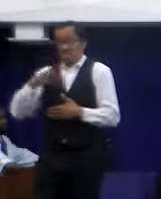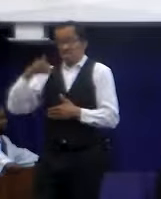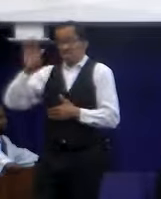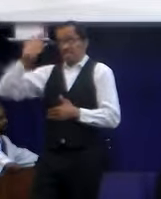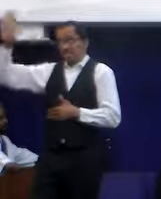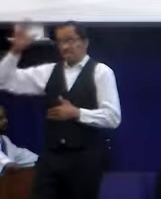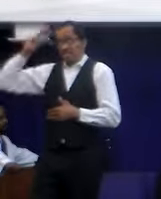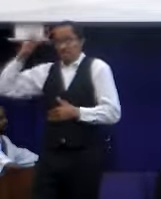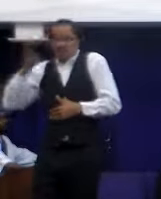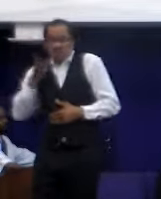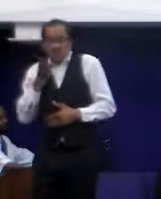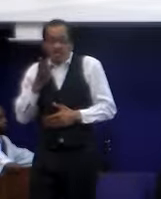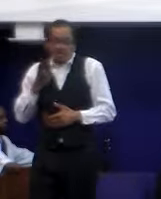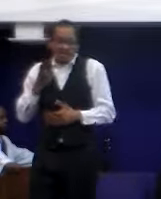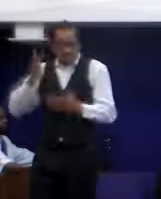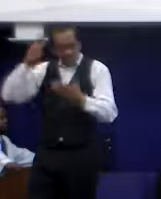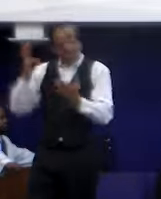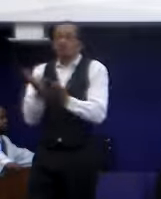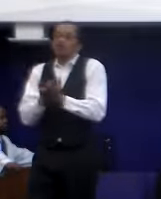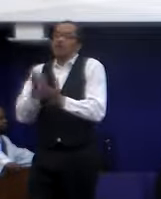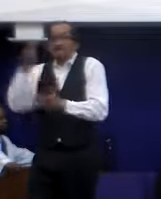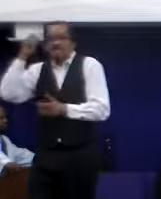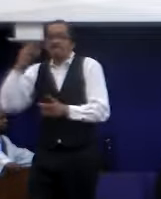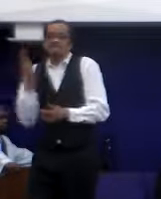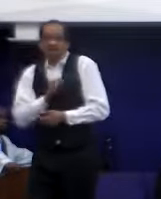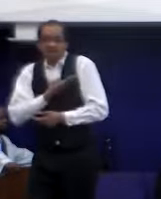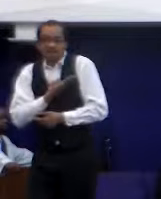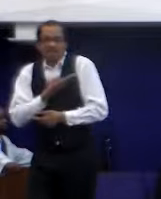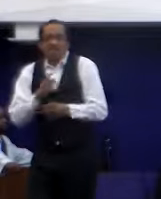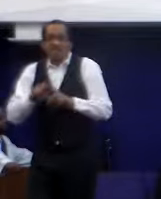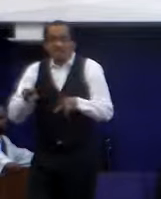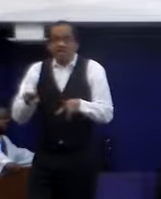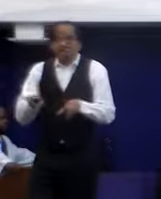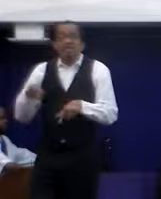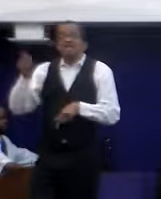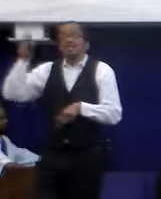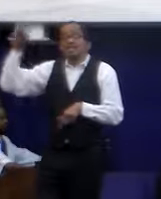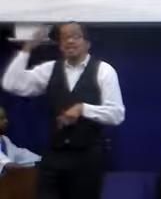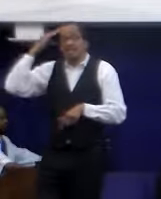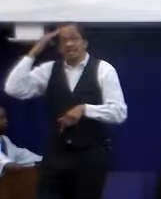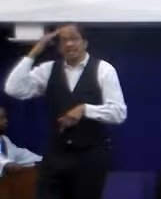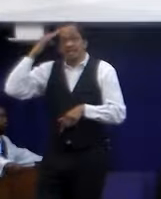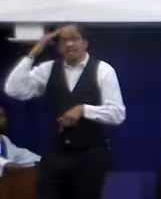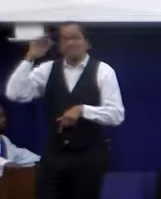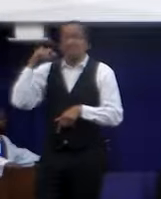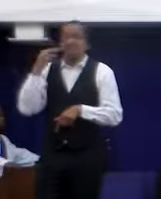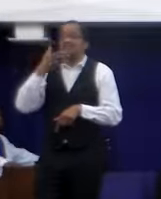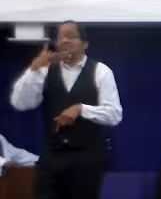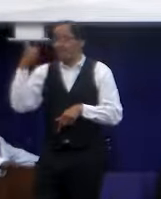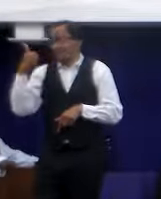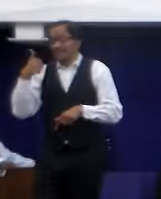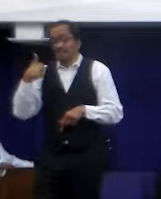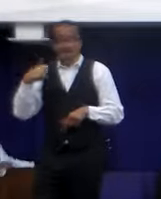sometimes, although He has it for us, He doesn't have that for us right now. Because He knows us better than we know